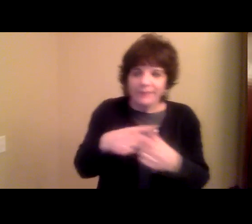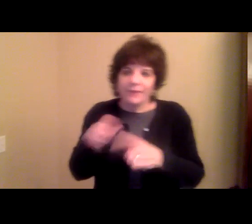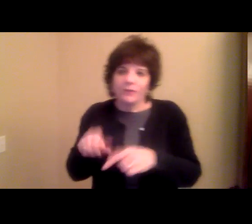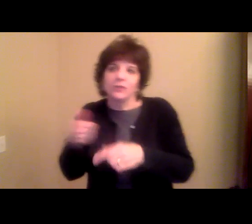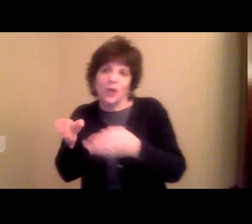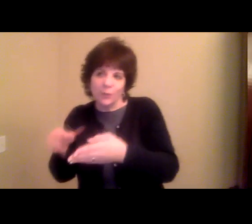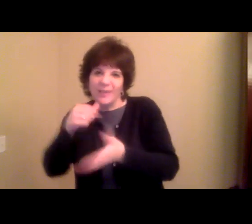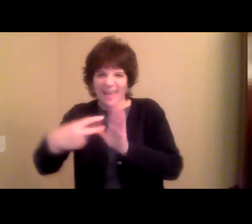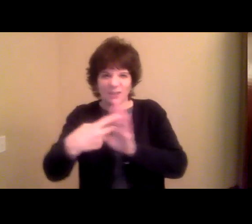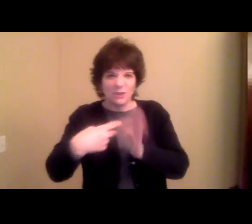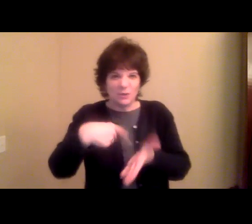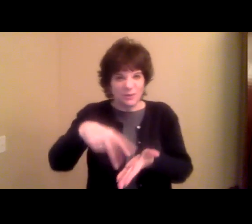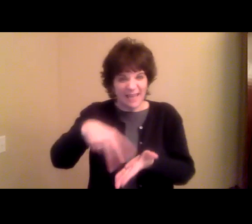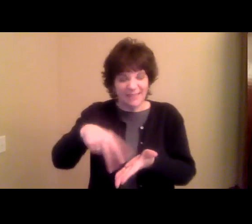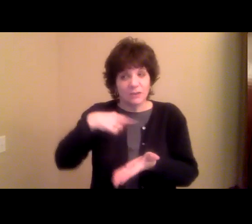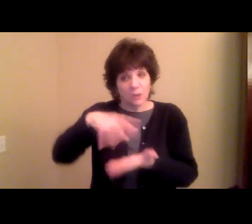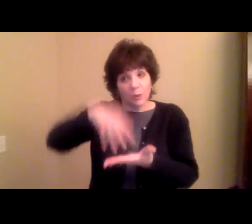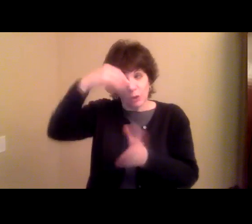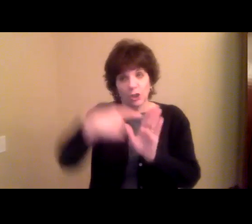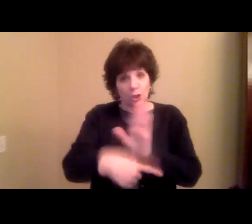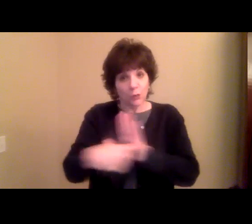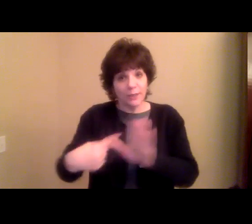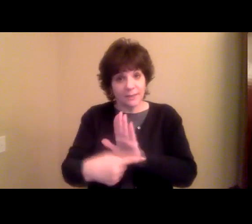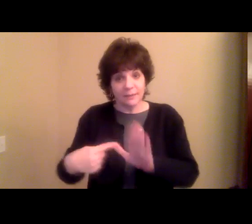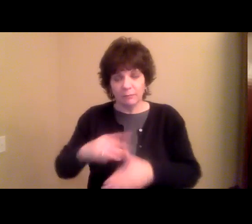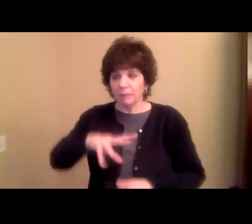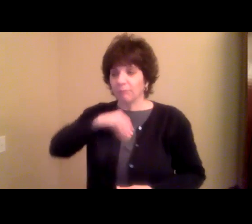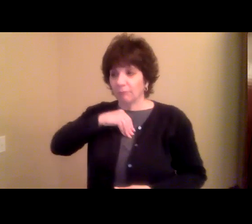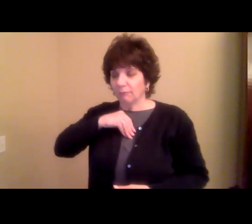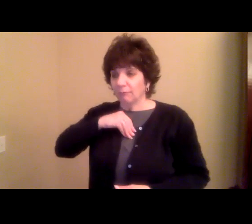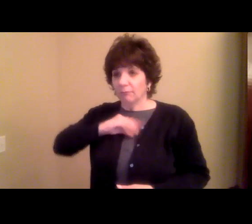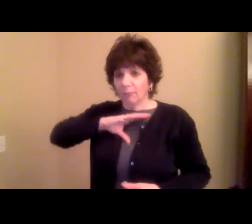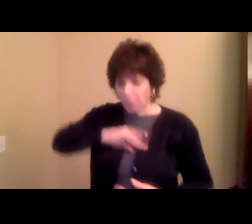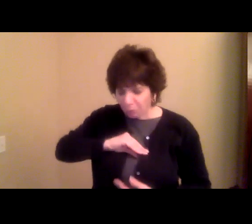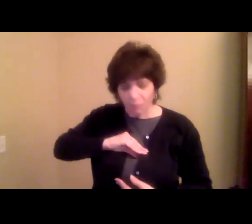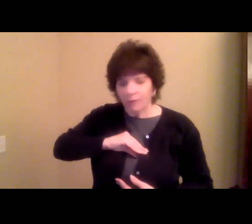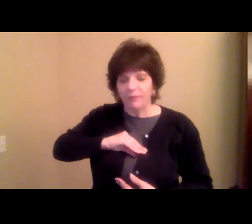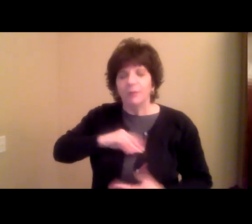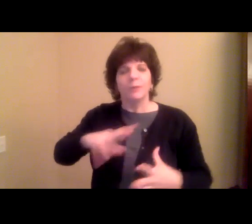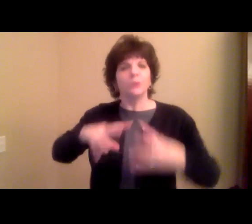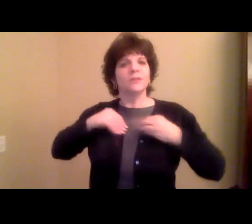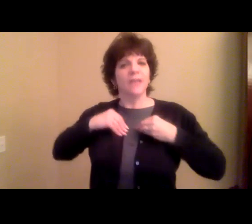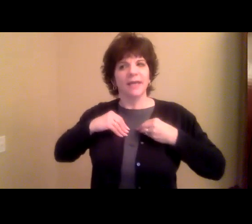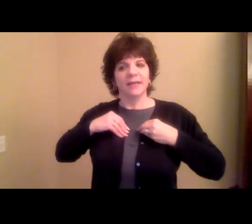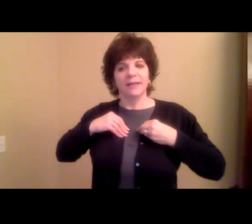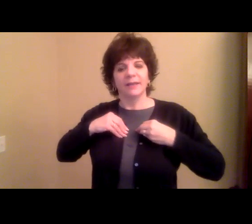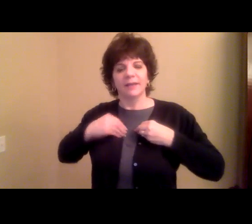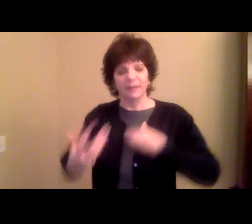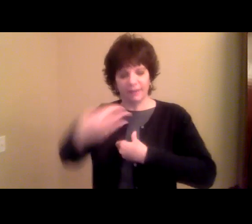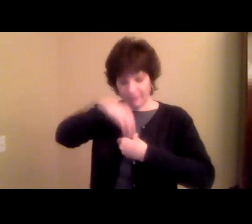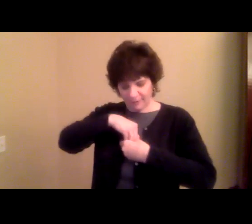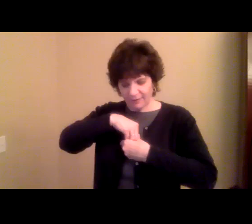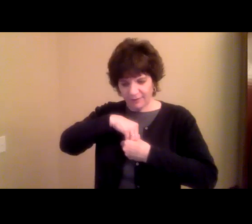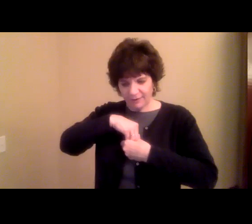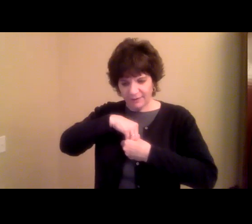do this. So you learn that, and you learn how to not only take criticism but use the criticism to